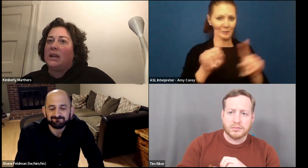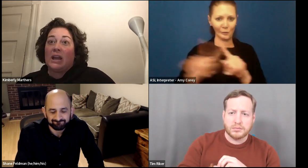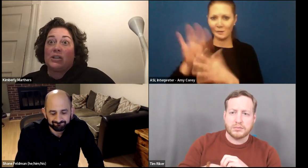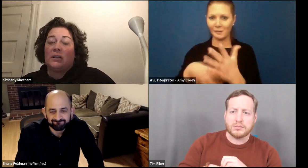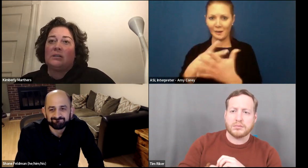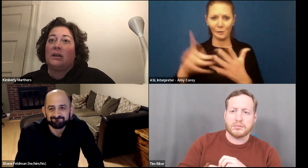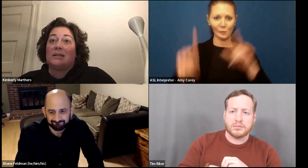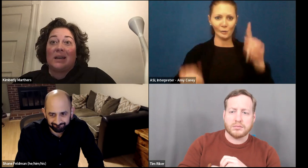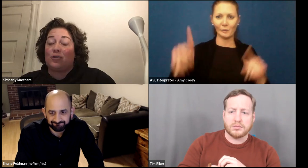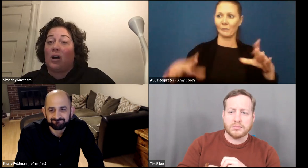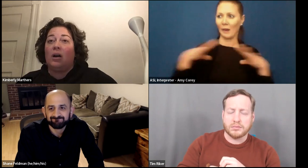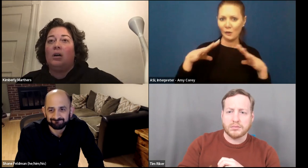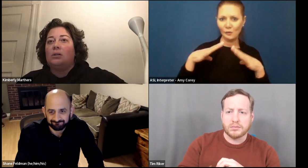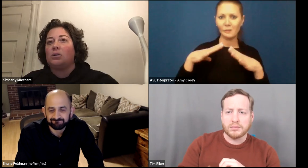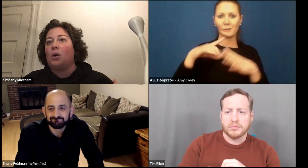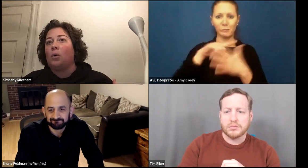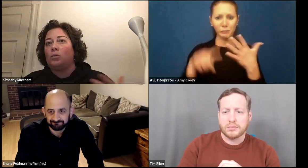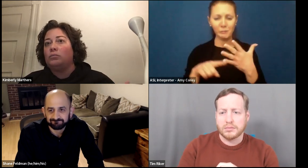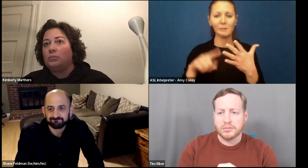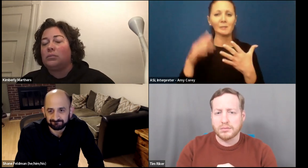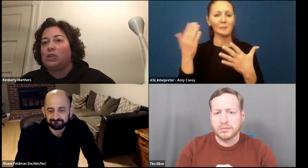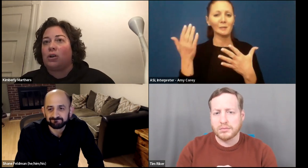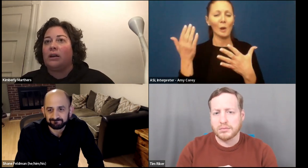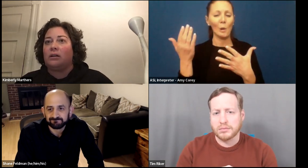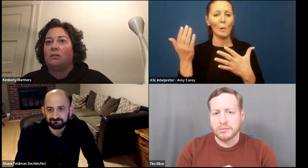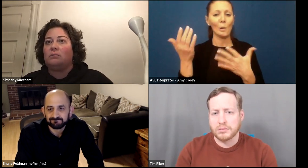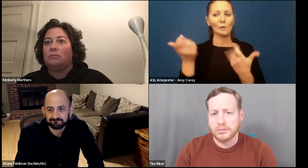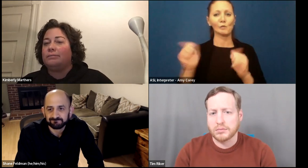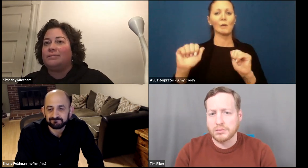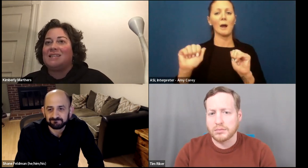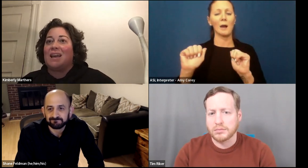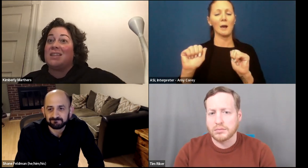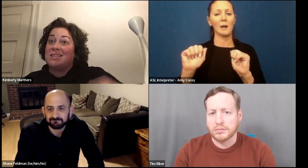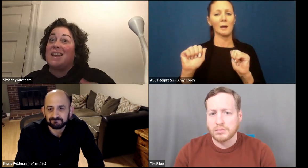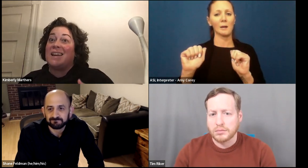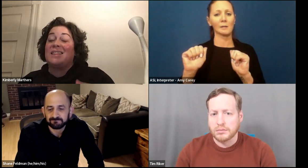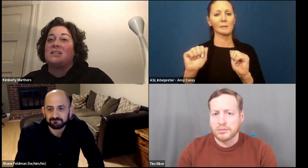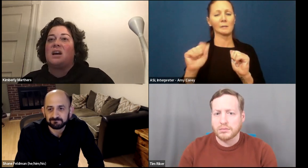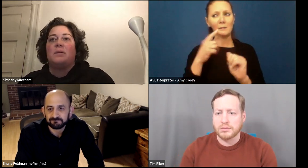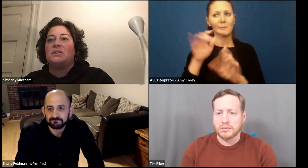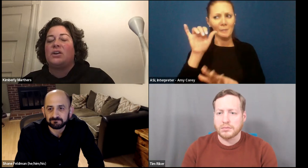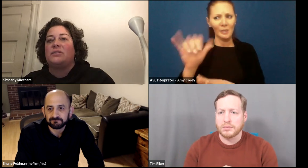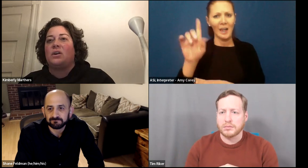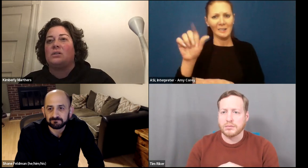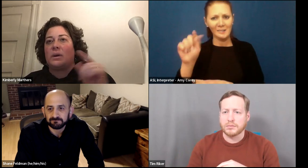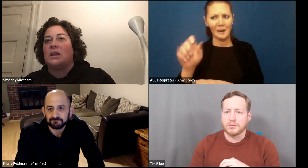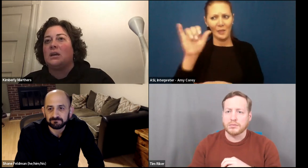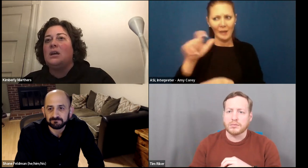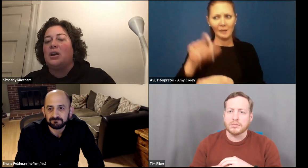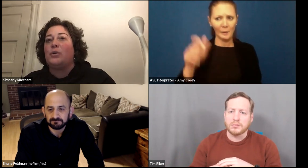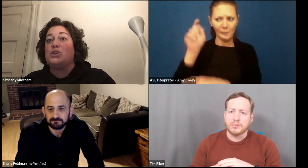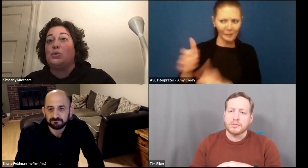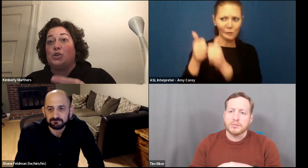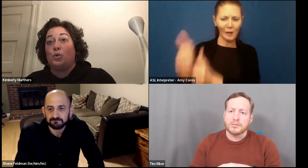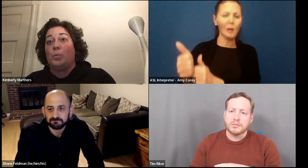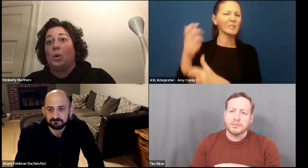and vacations, etc. So to try to say this date at this time is very difficult. So I think